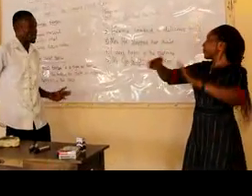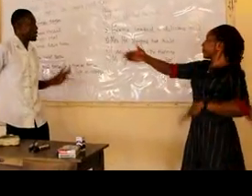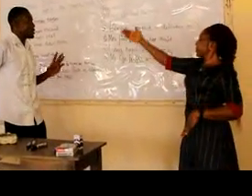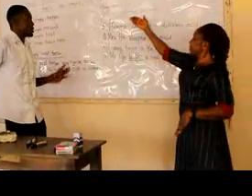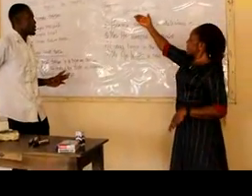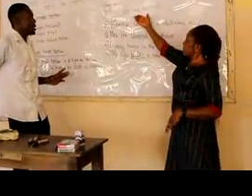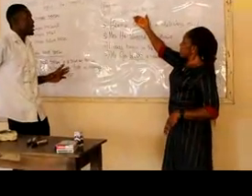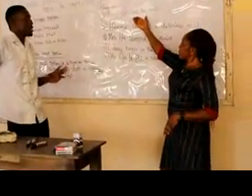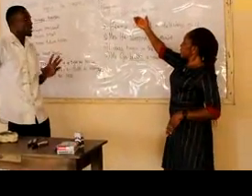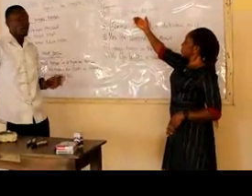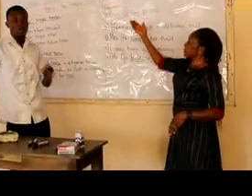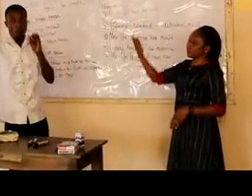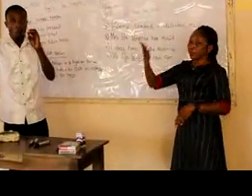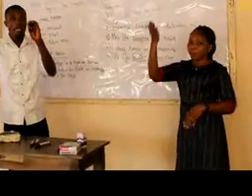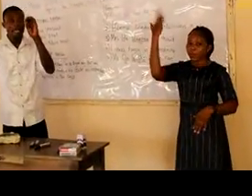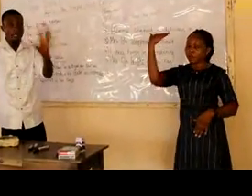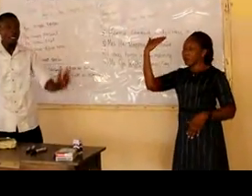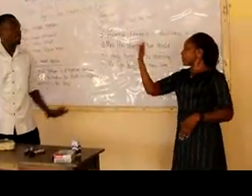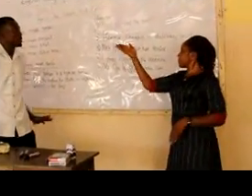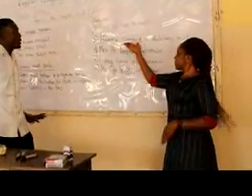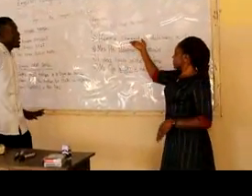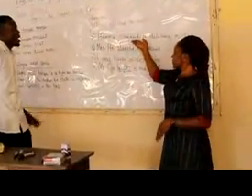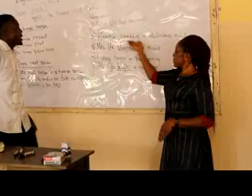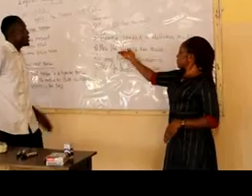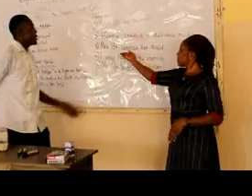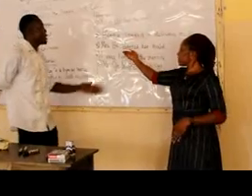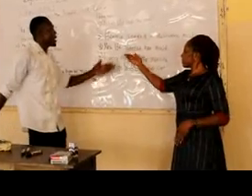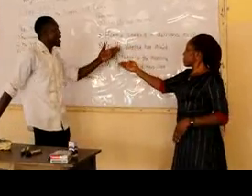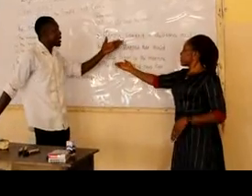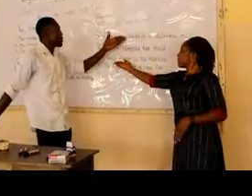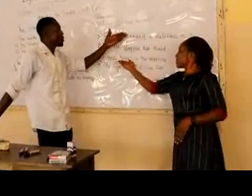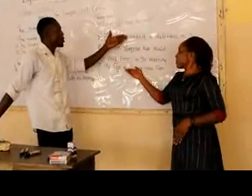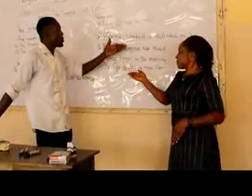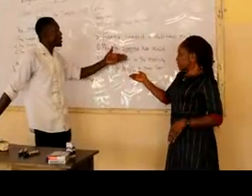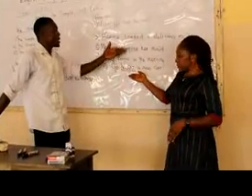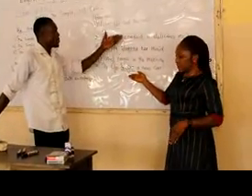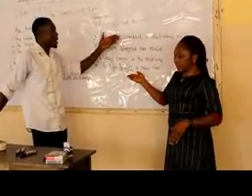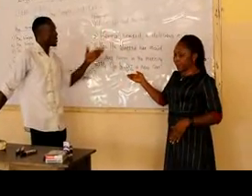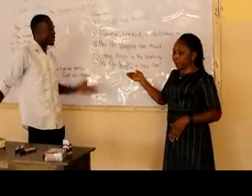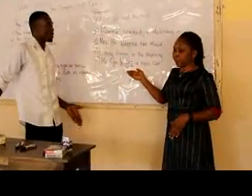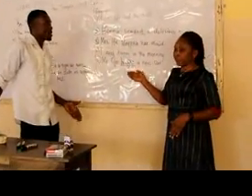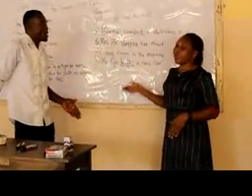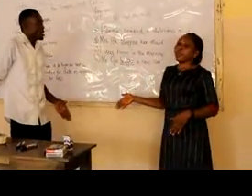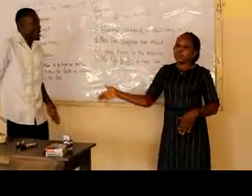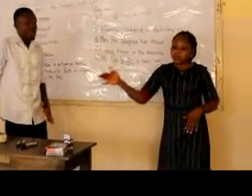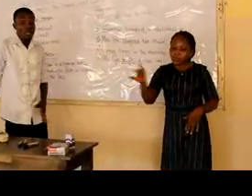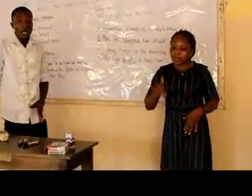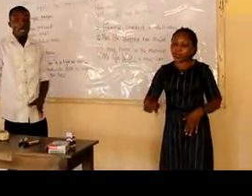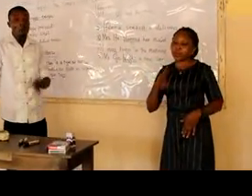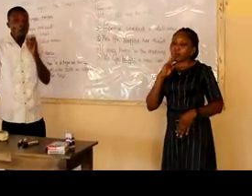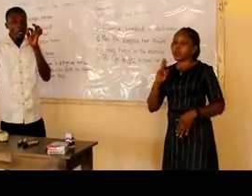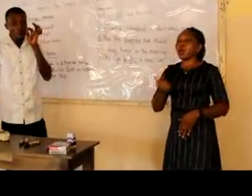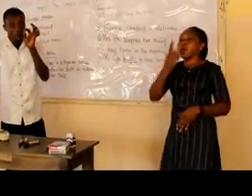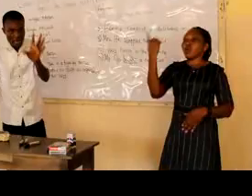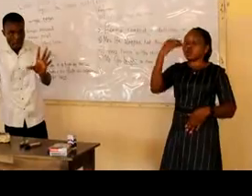sentences. Sentences that express one idea. And they are always in the past tense, and they